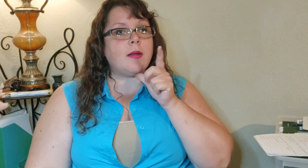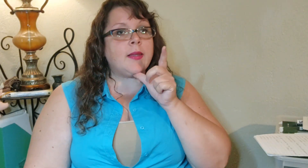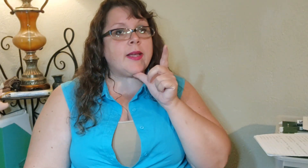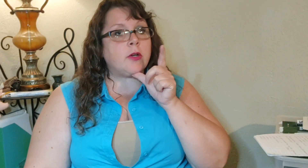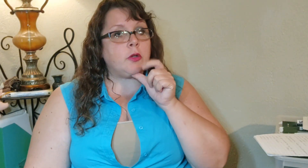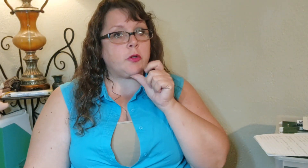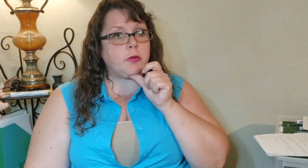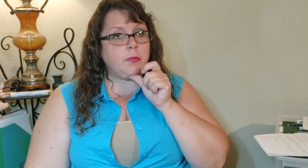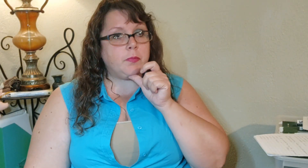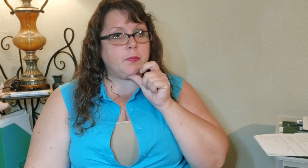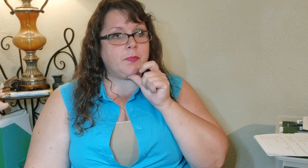Like who.